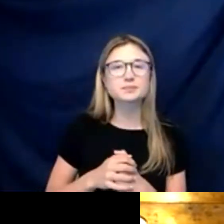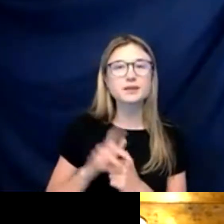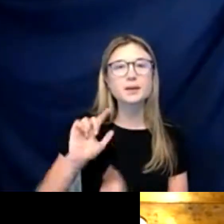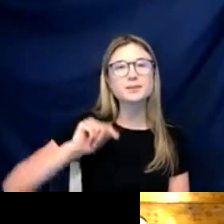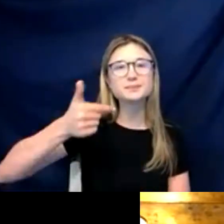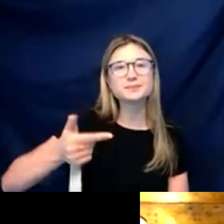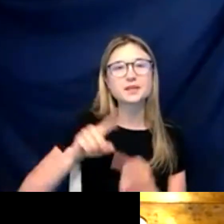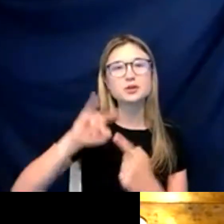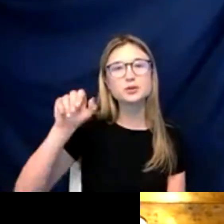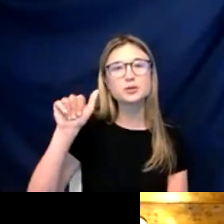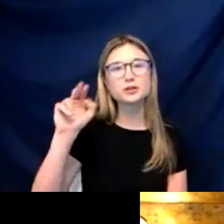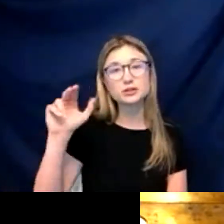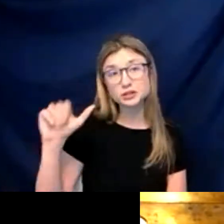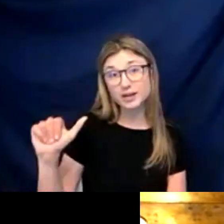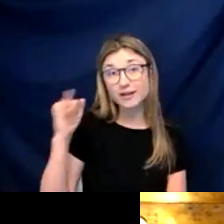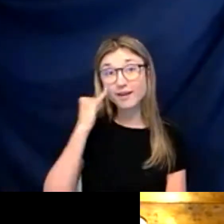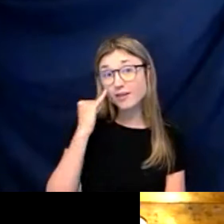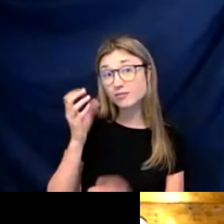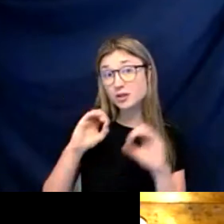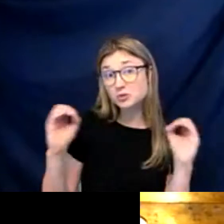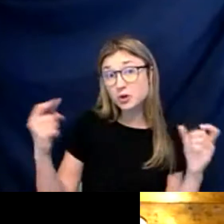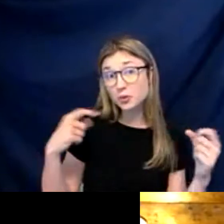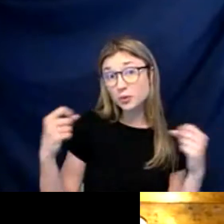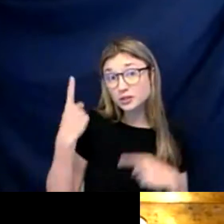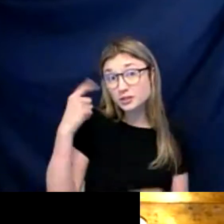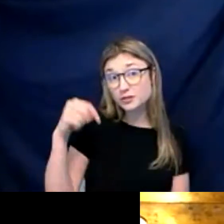off to Jana if there's no questions for me.